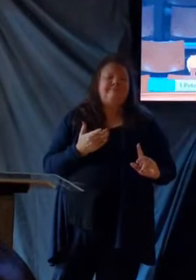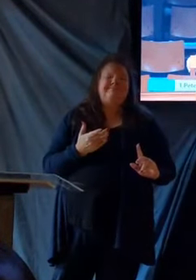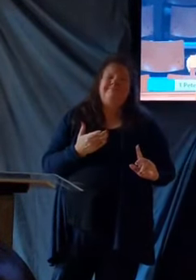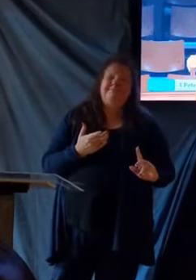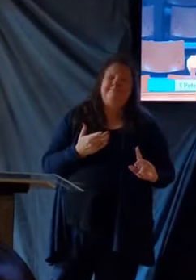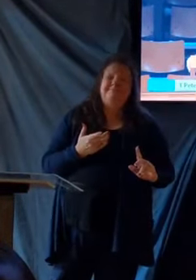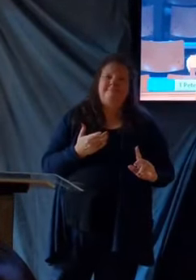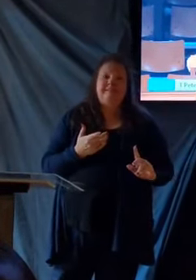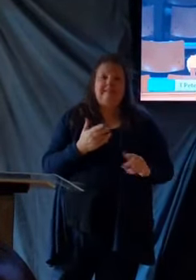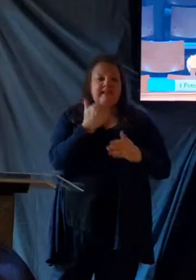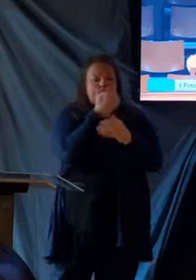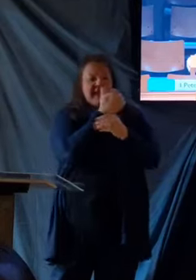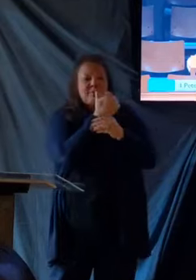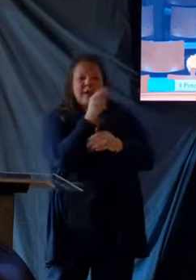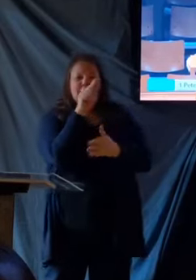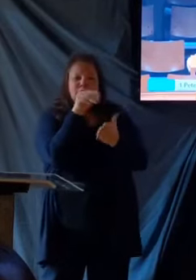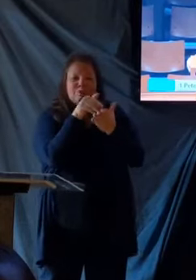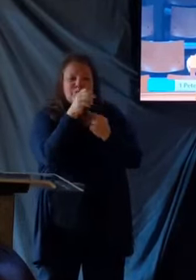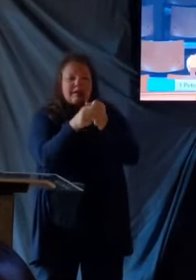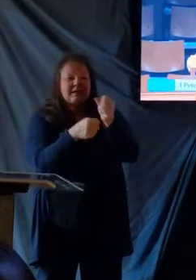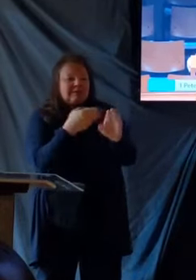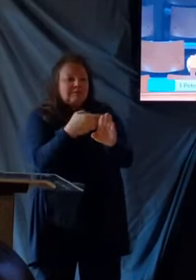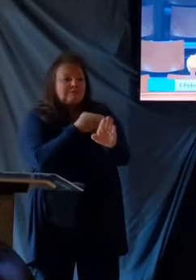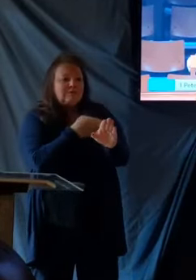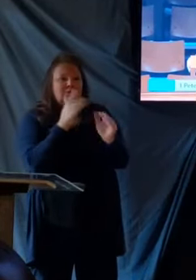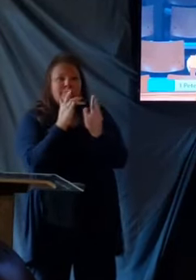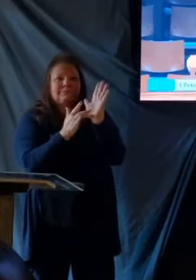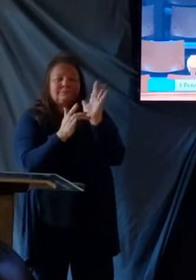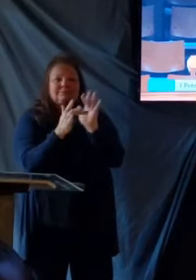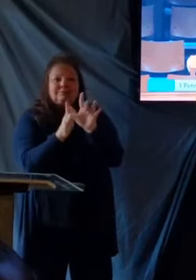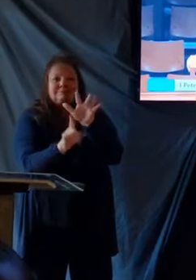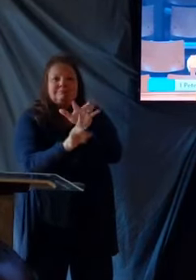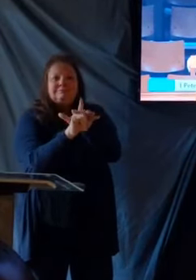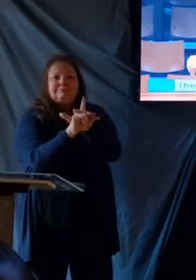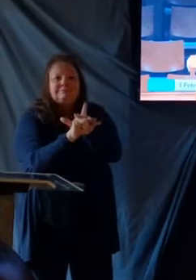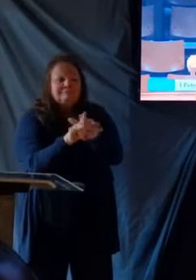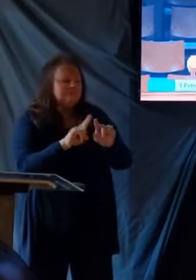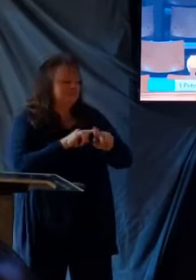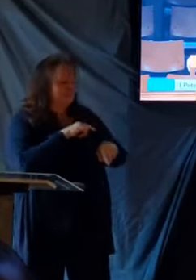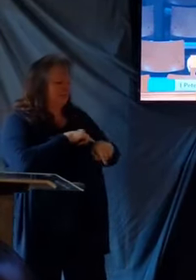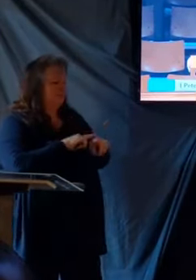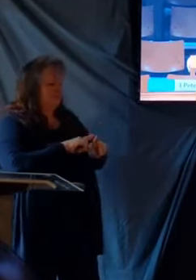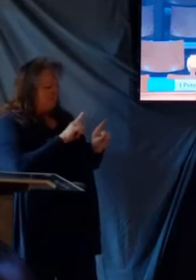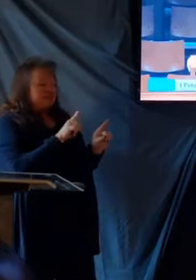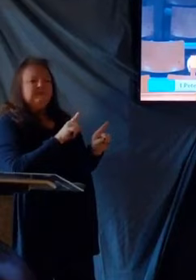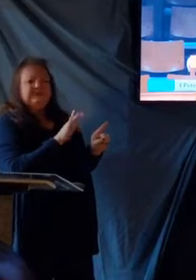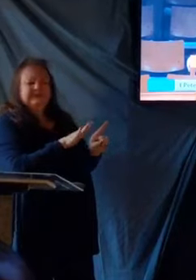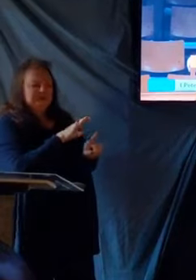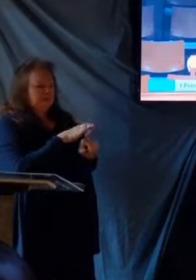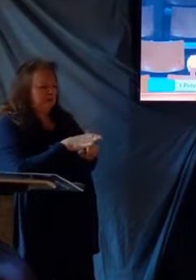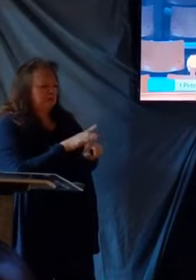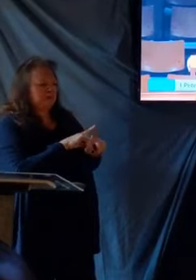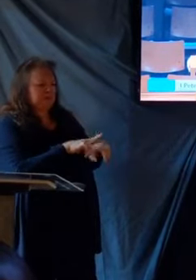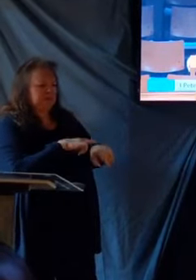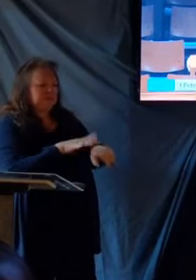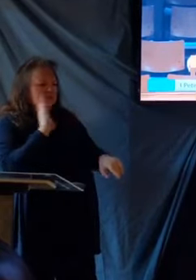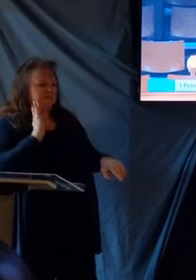I mean, Abraham's 2,000 years before Christ. That was a different culture. That was a different